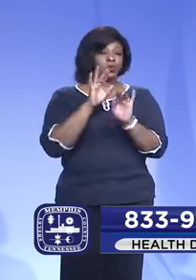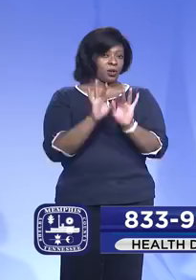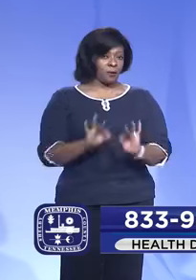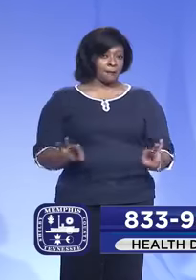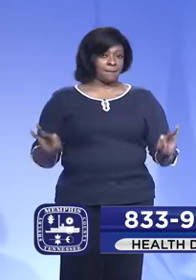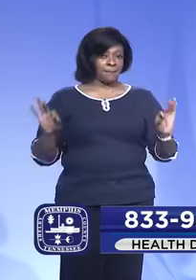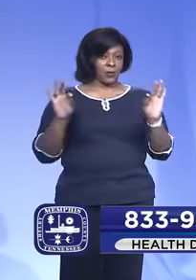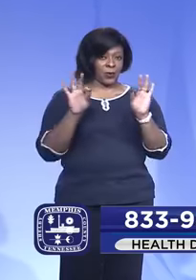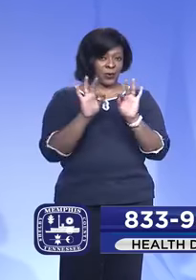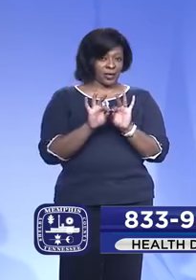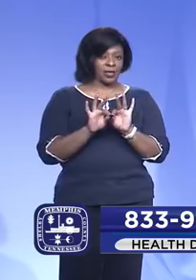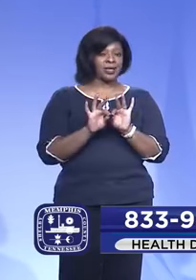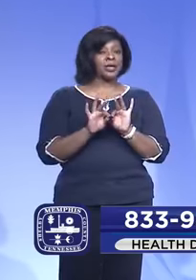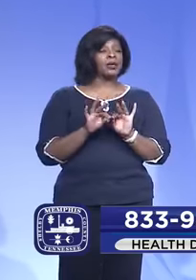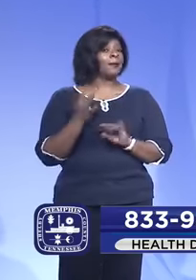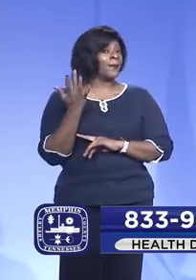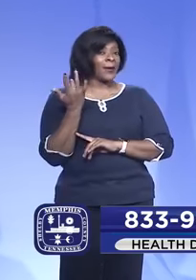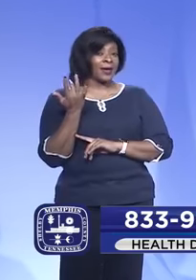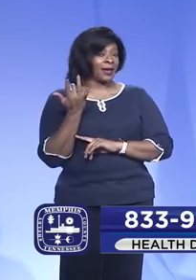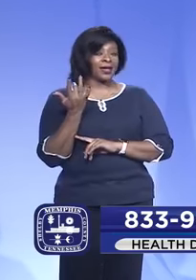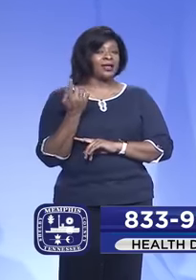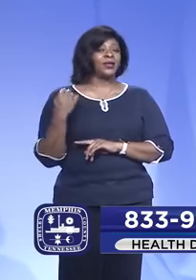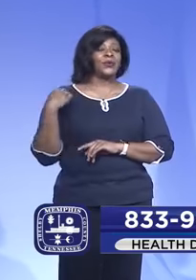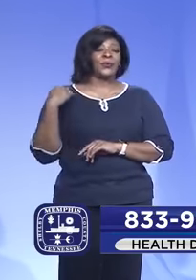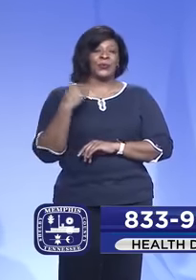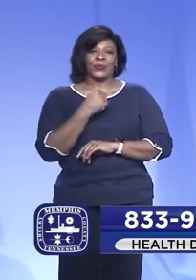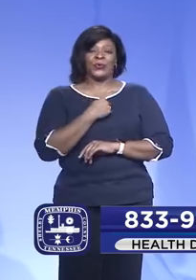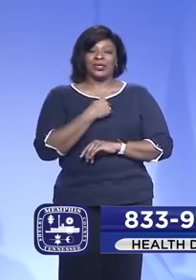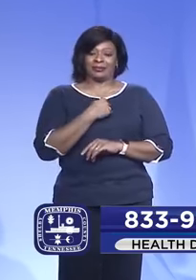important because we are